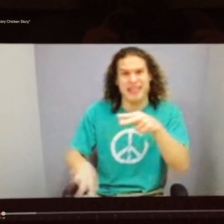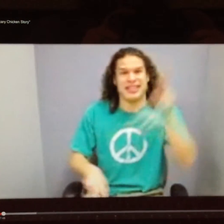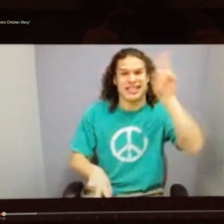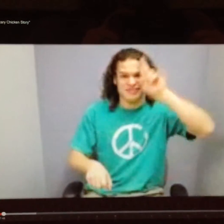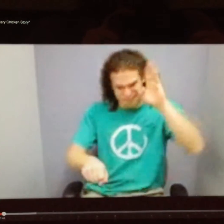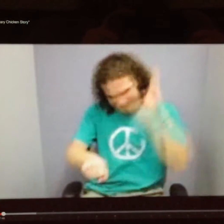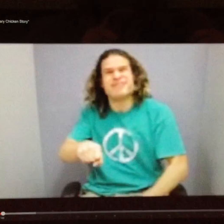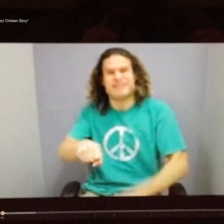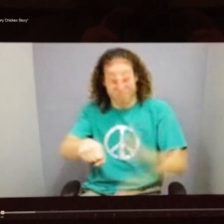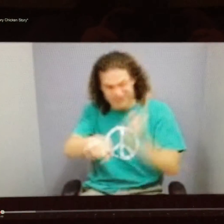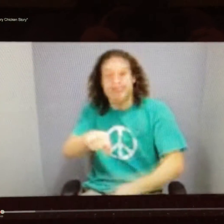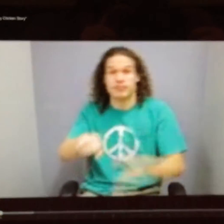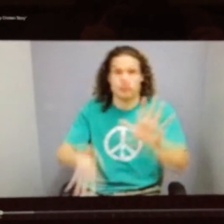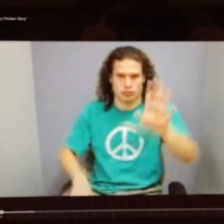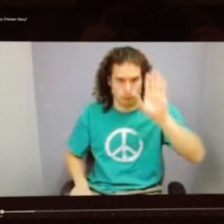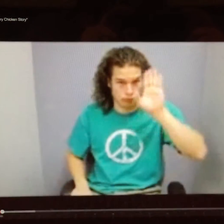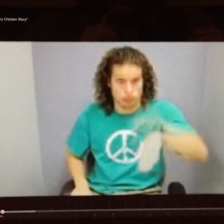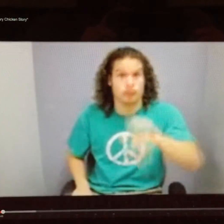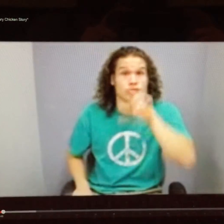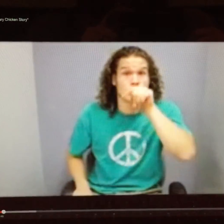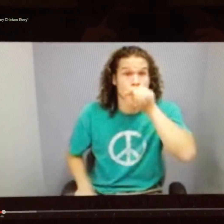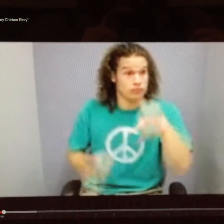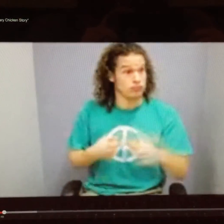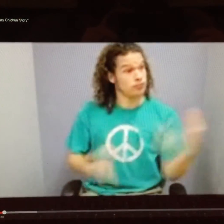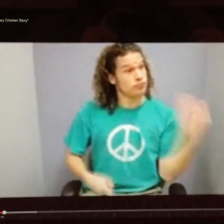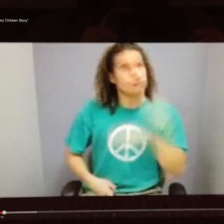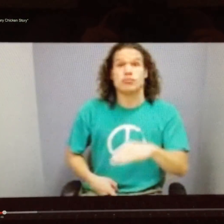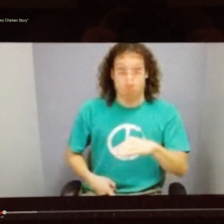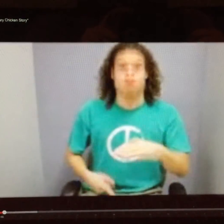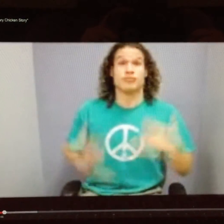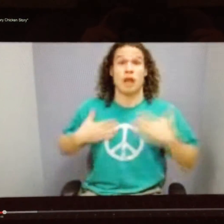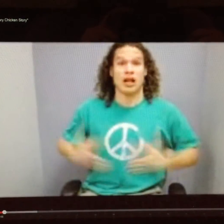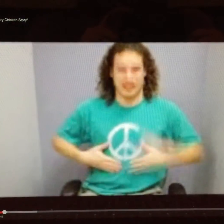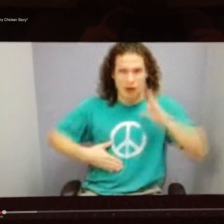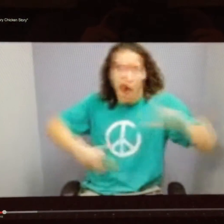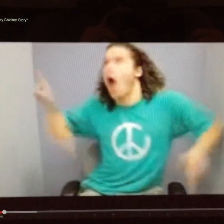heads. The uncle would very vigorously